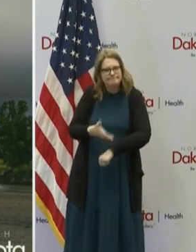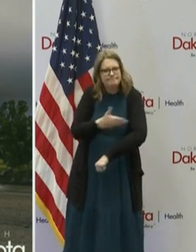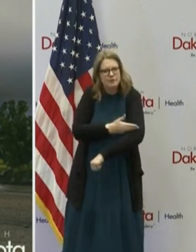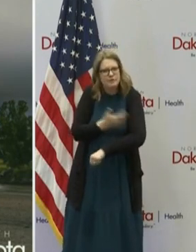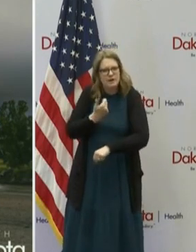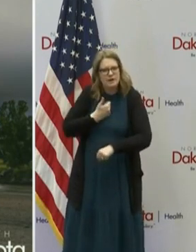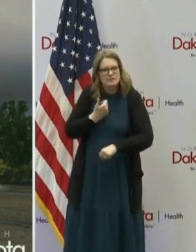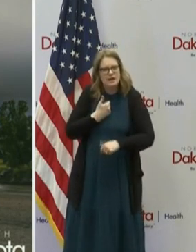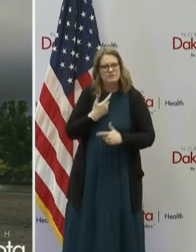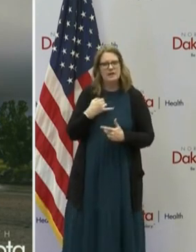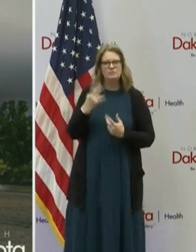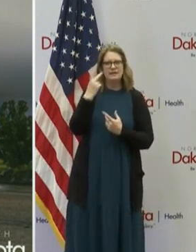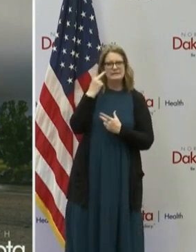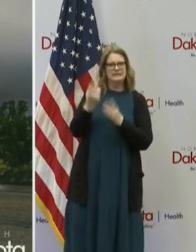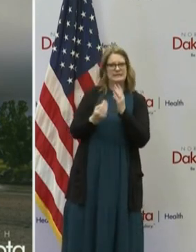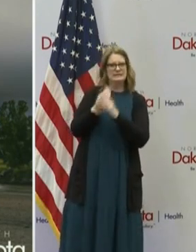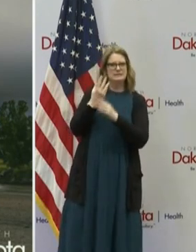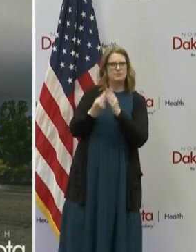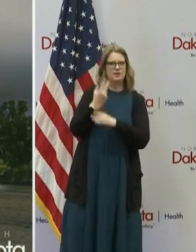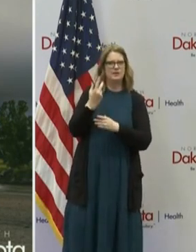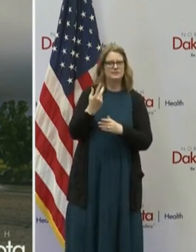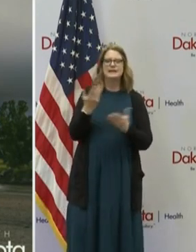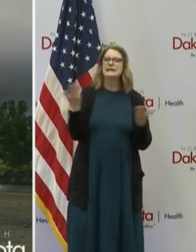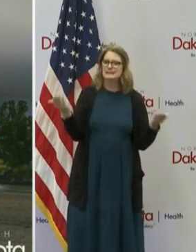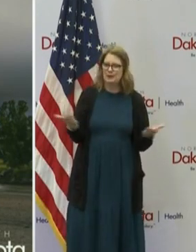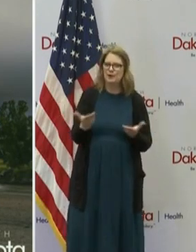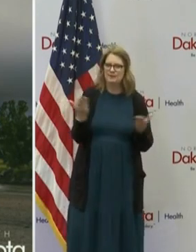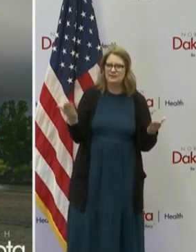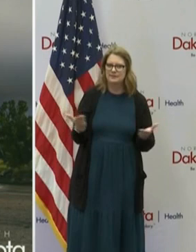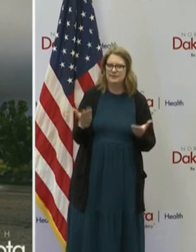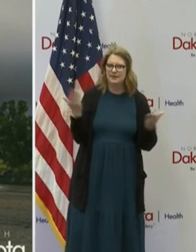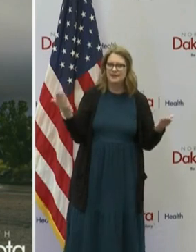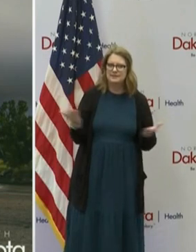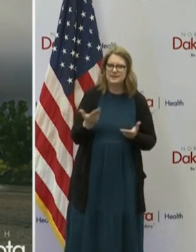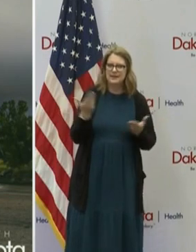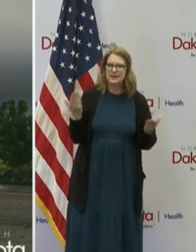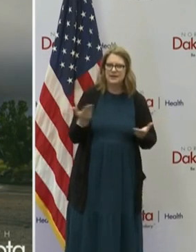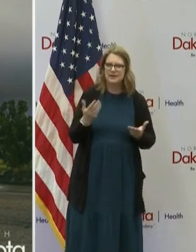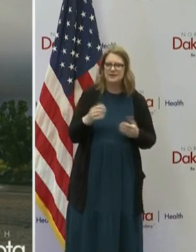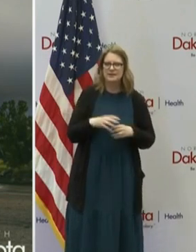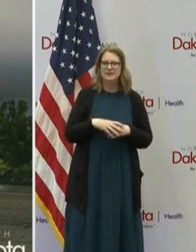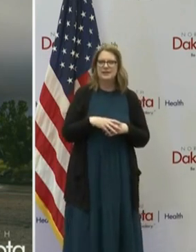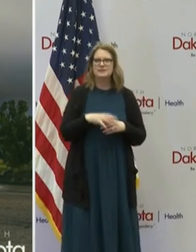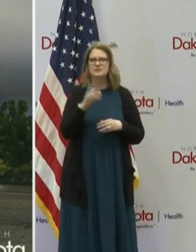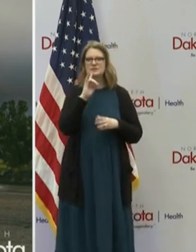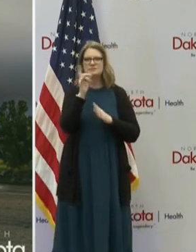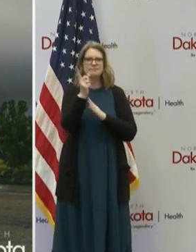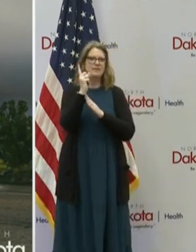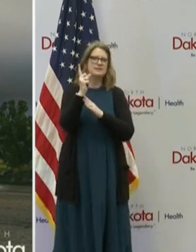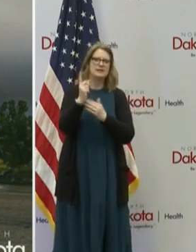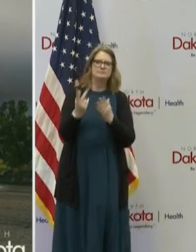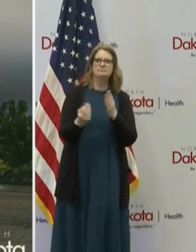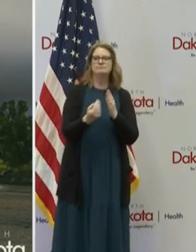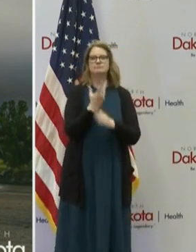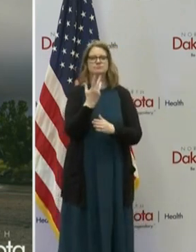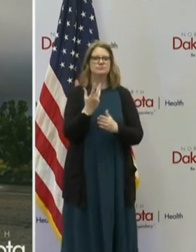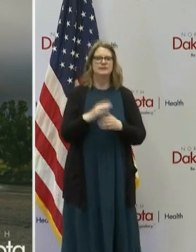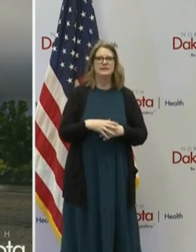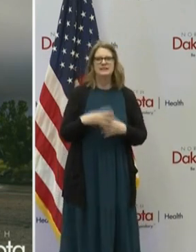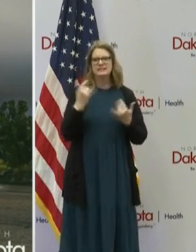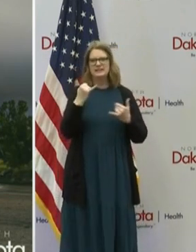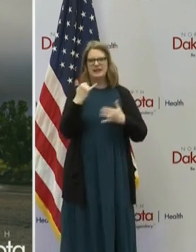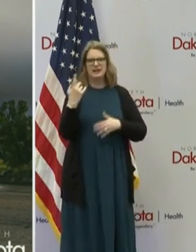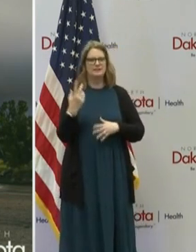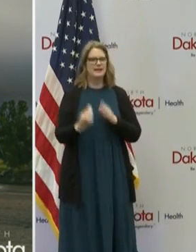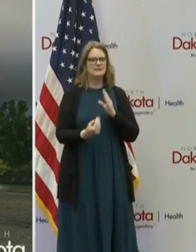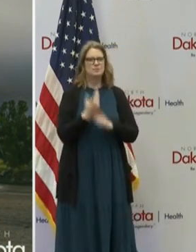reminders of spring coming, because spring is truly here. And it's not here in a little bit like you think it's here, and then it's a fall spring. I mean, today is one of those days where